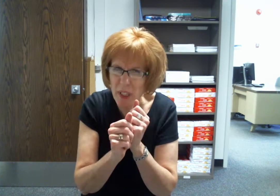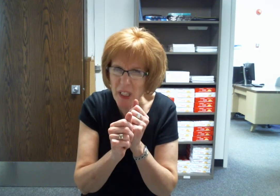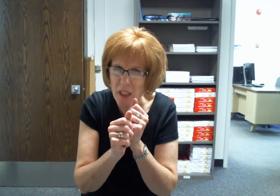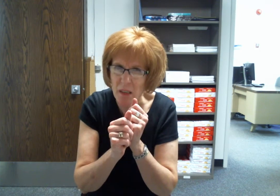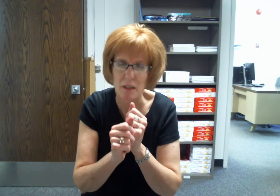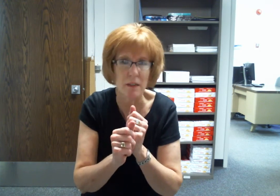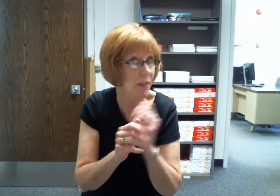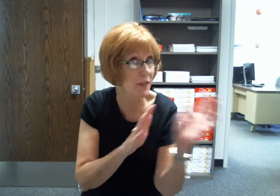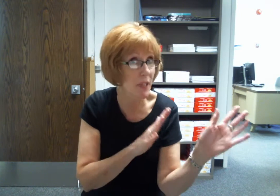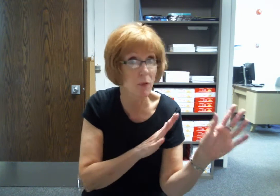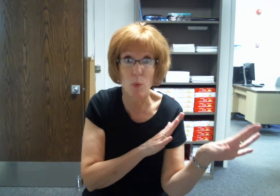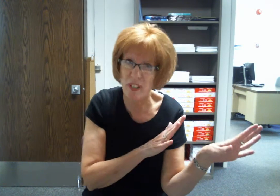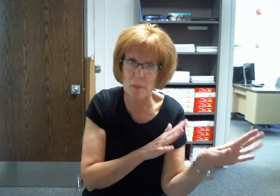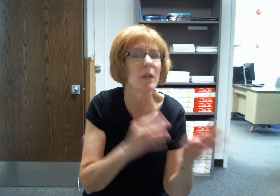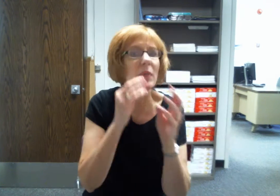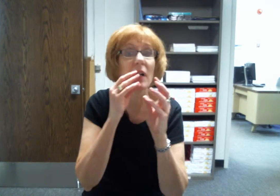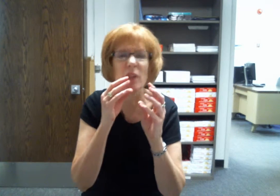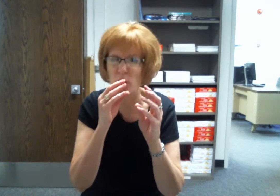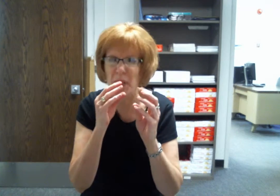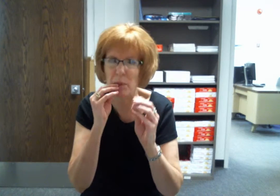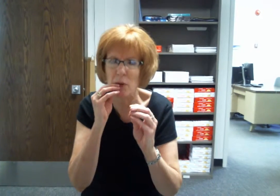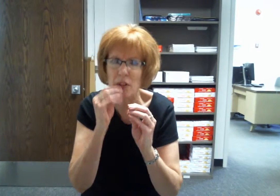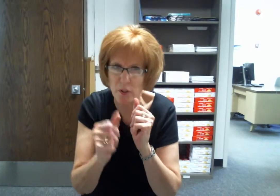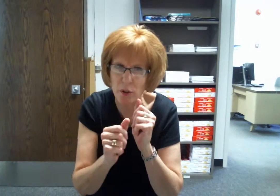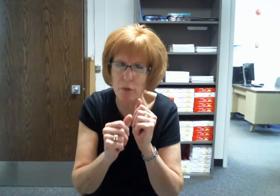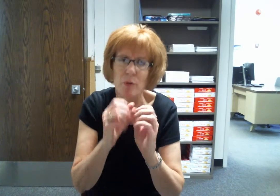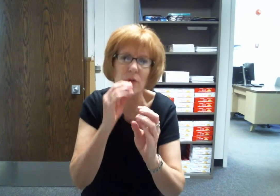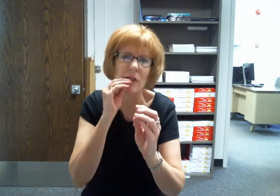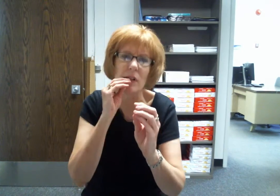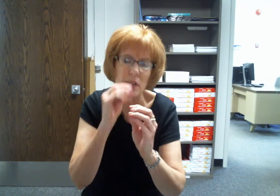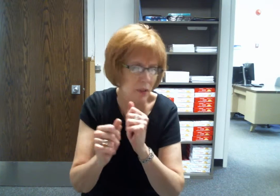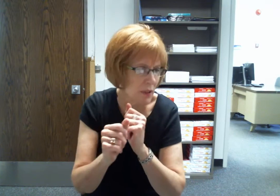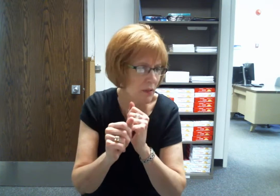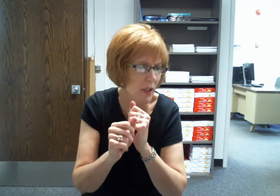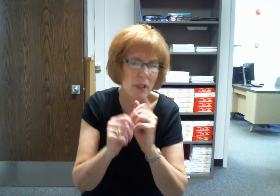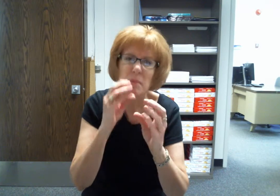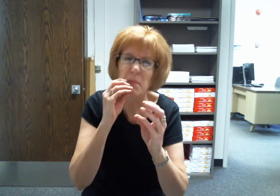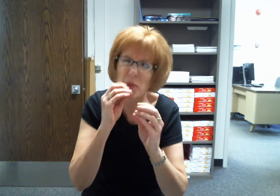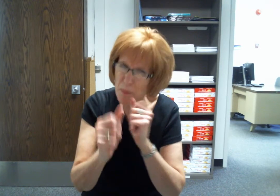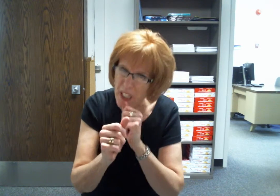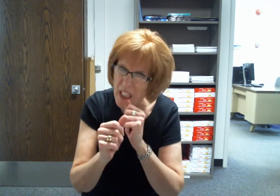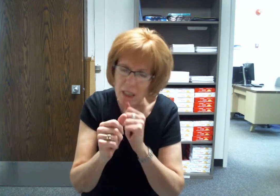mean. Not the sign for what does that mean, but you're a mean person. You're cruel. Okay? Mean.